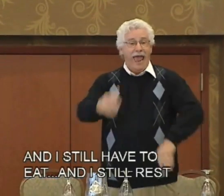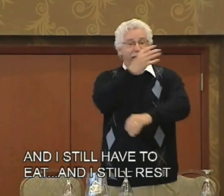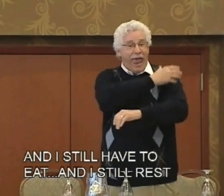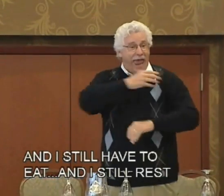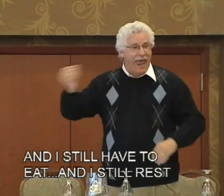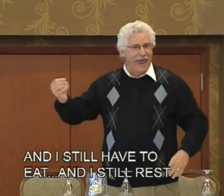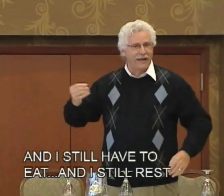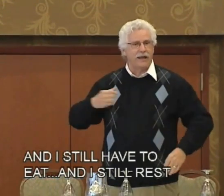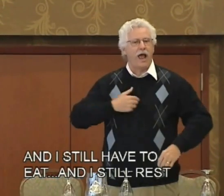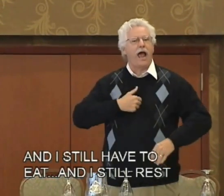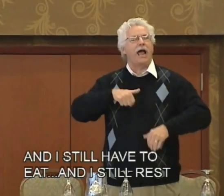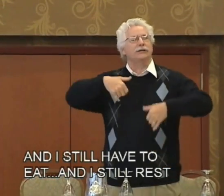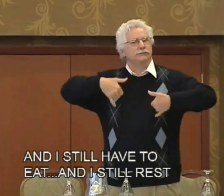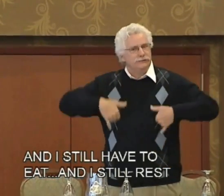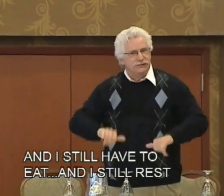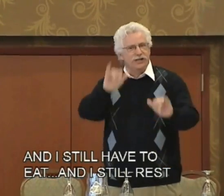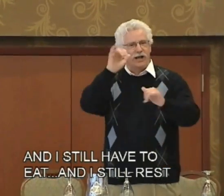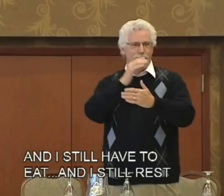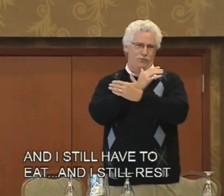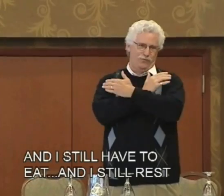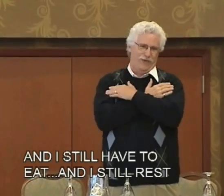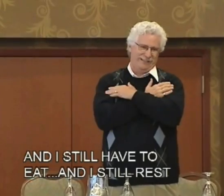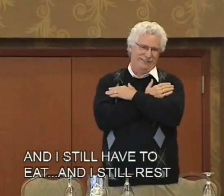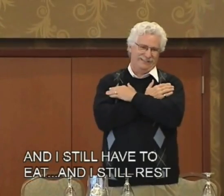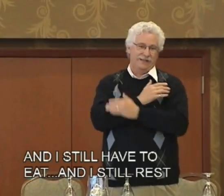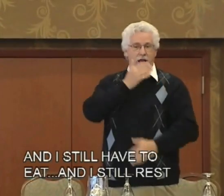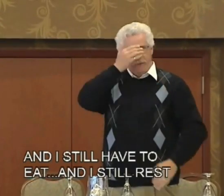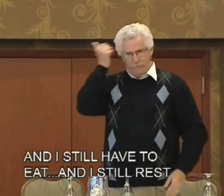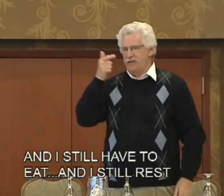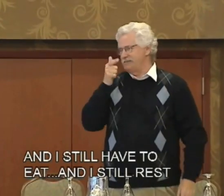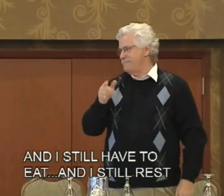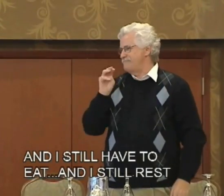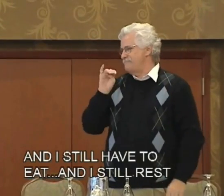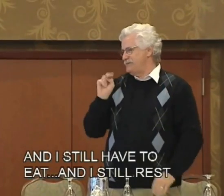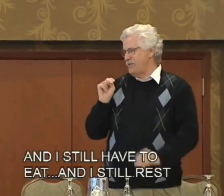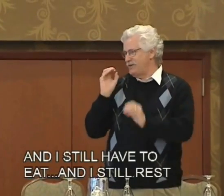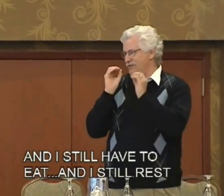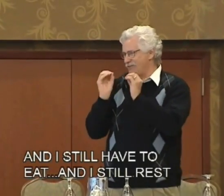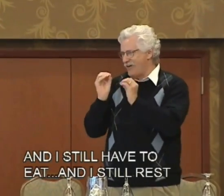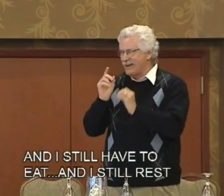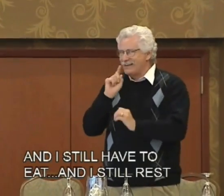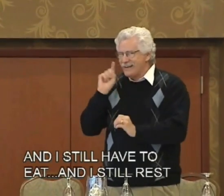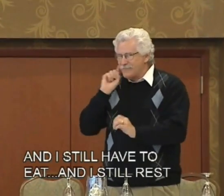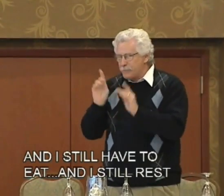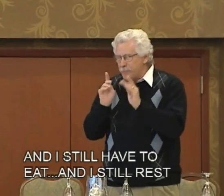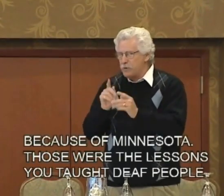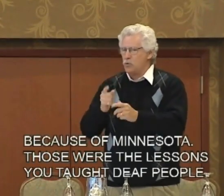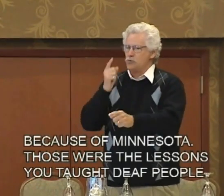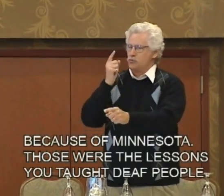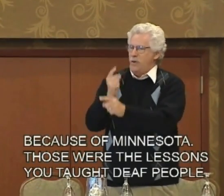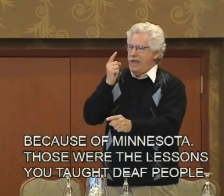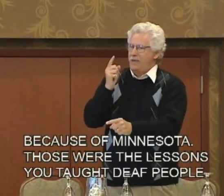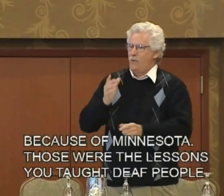and I still rest because of Minnesota that those were the lessons